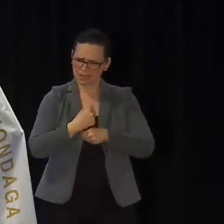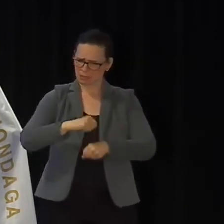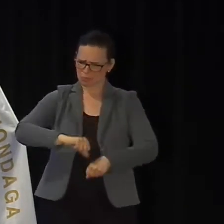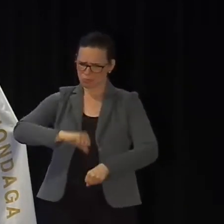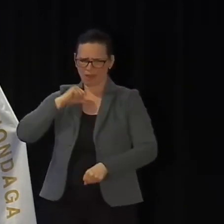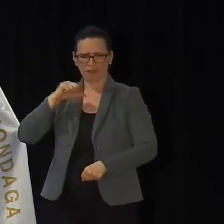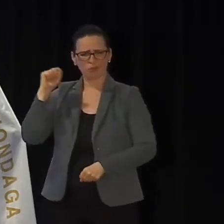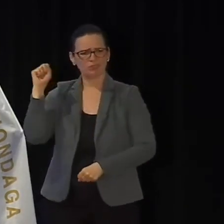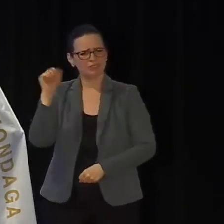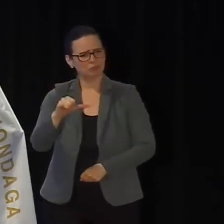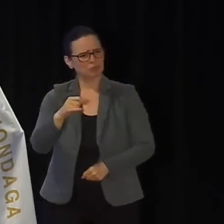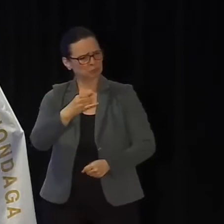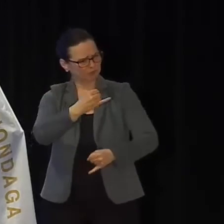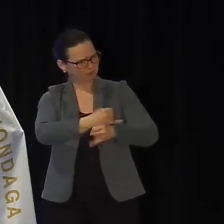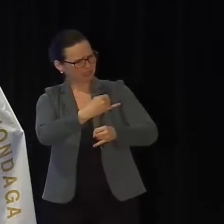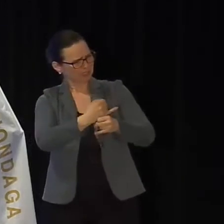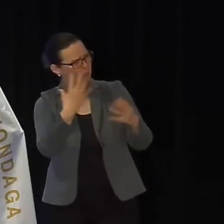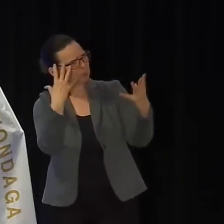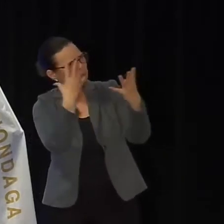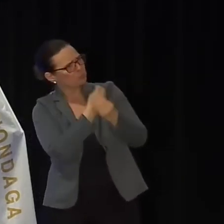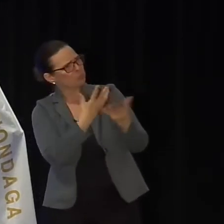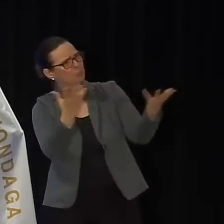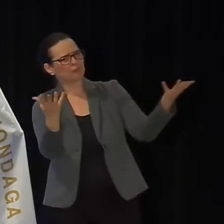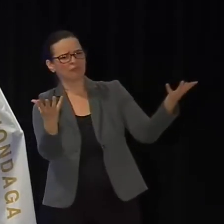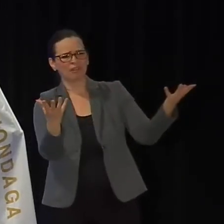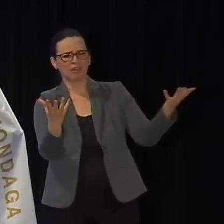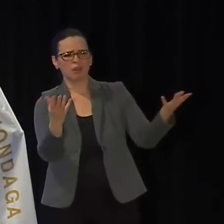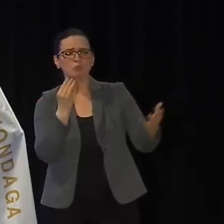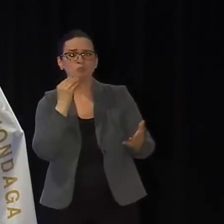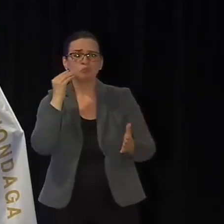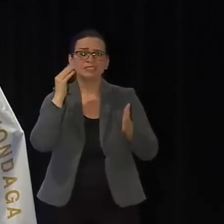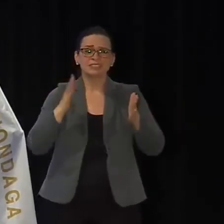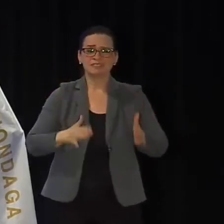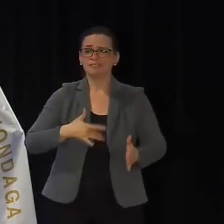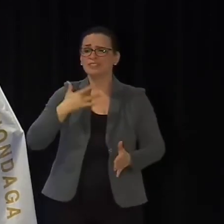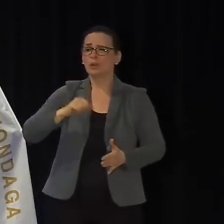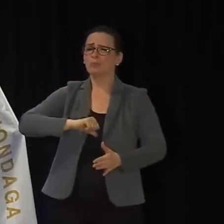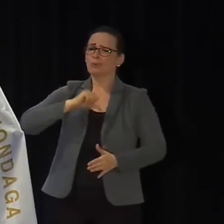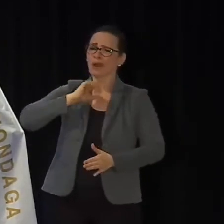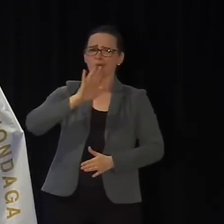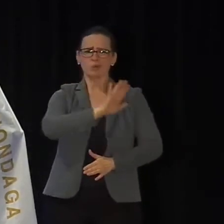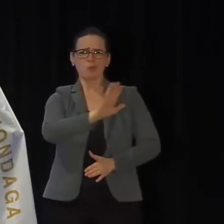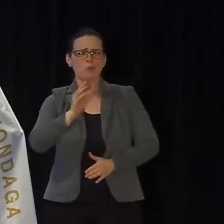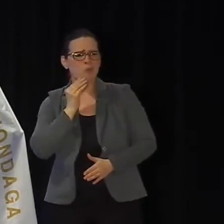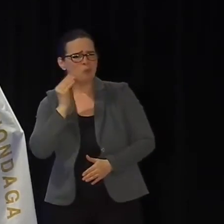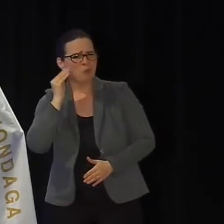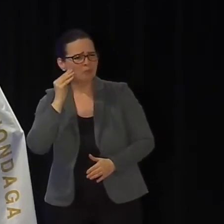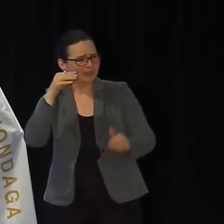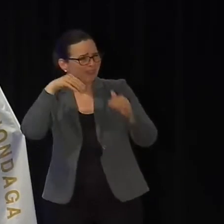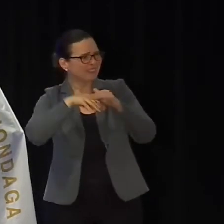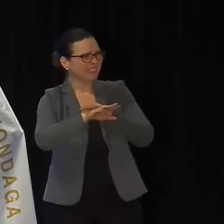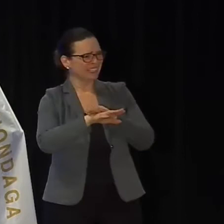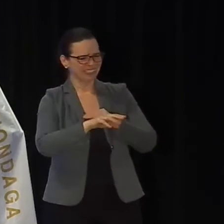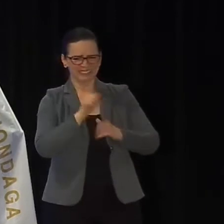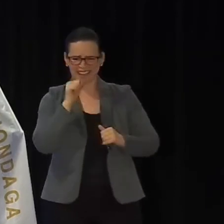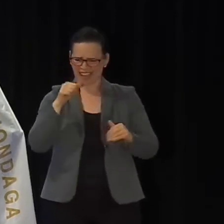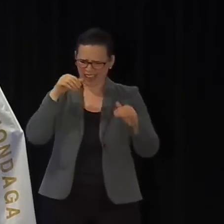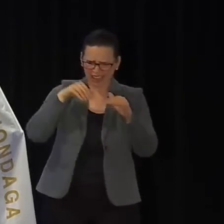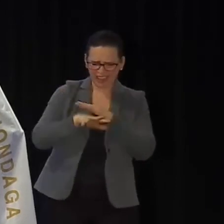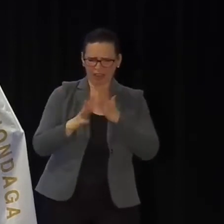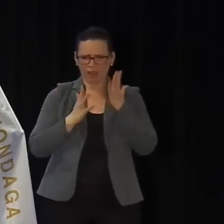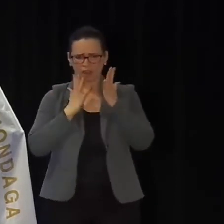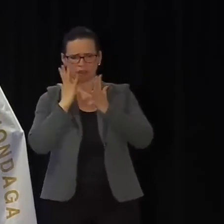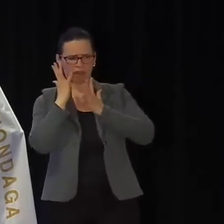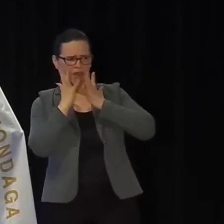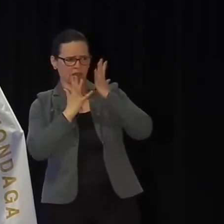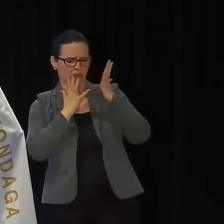the facility itself, so your residents have pride, and some of these things don't happen then. But the public safety piece